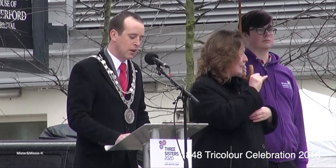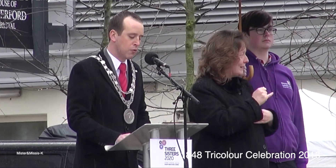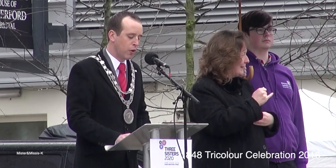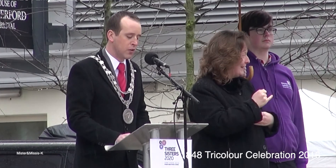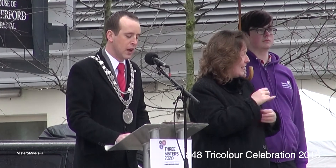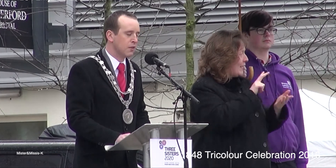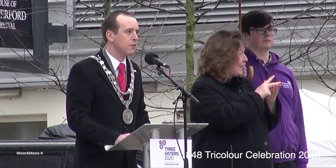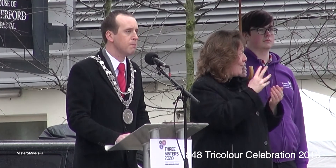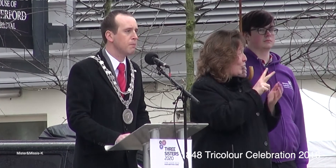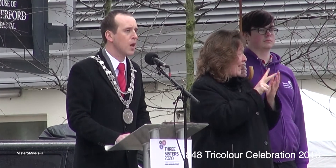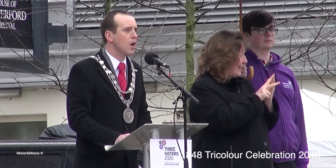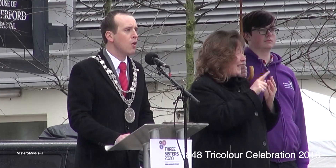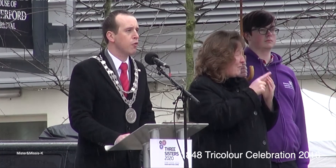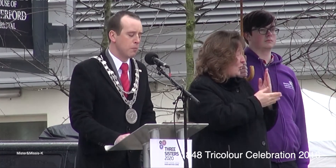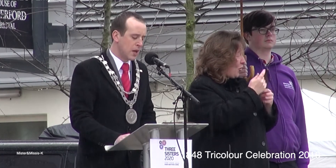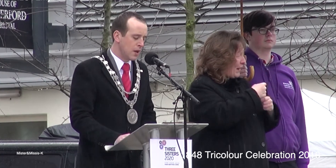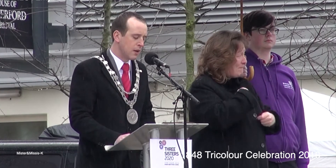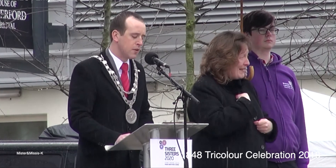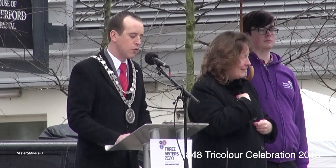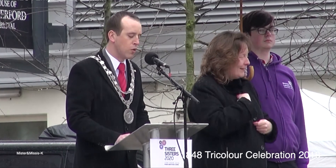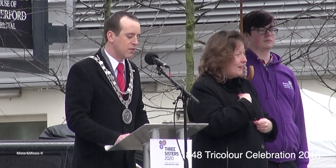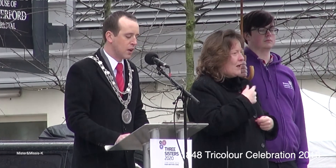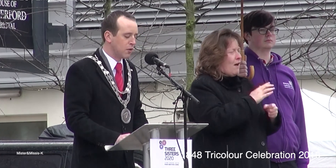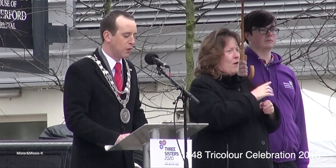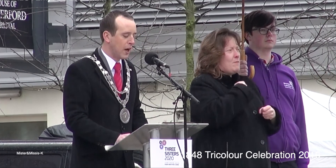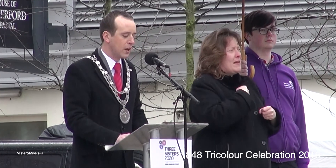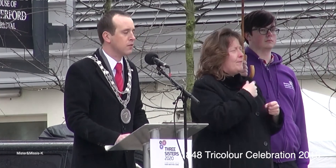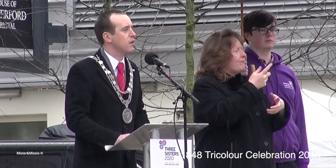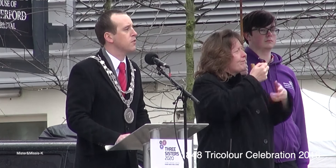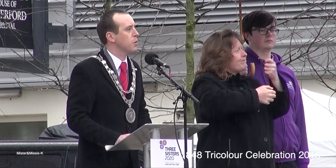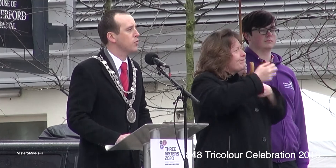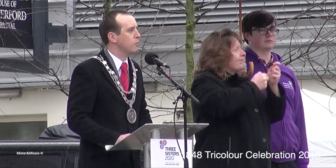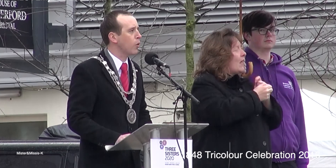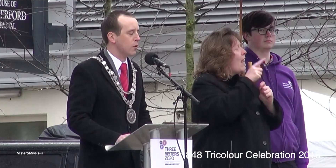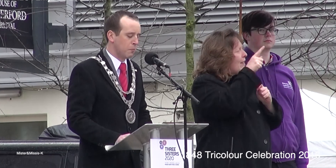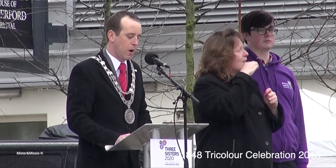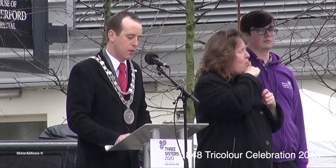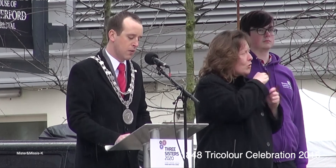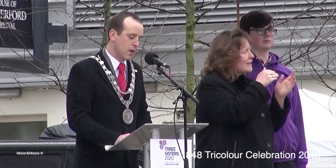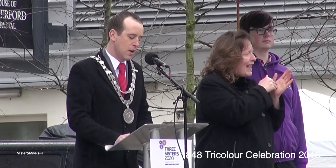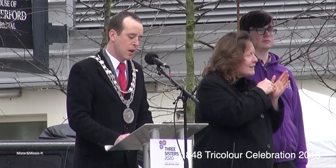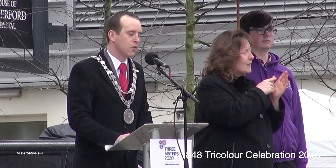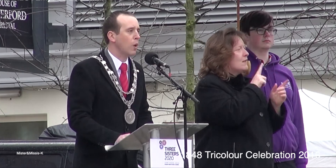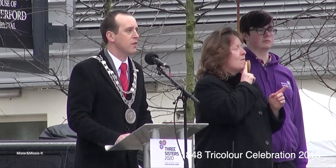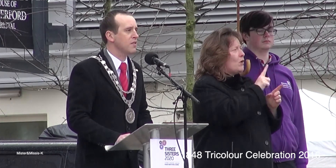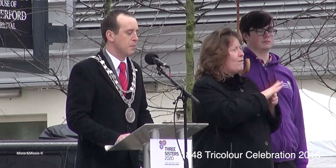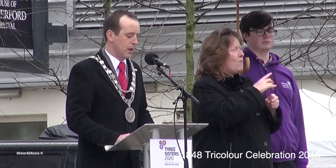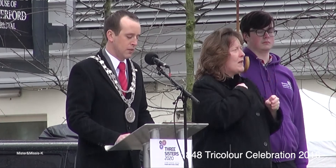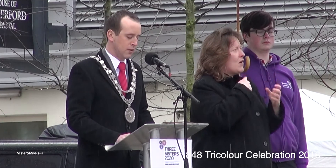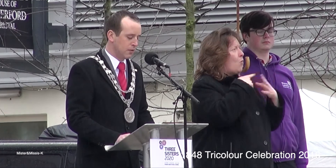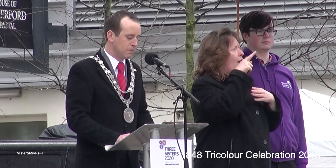in 1848. For me, it's not the raising of the flag that is the most important part. It's what